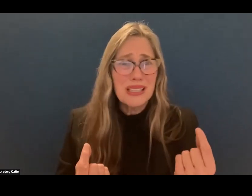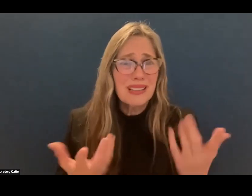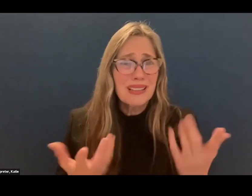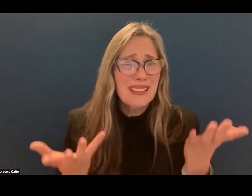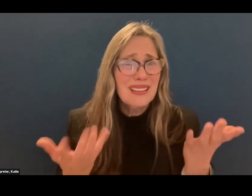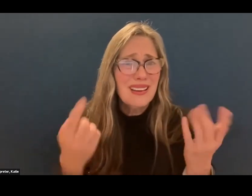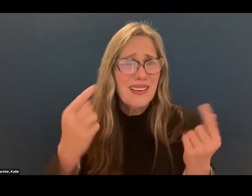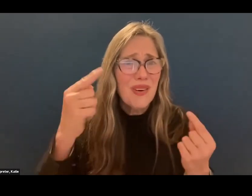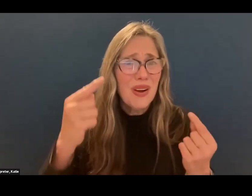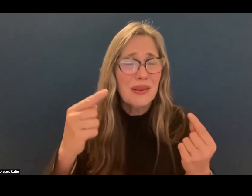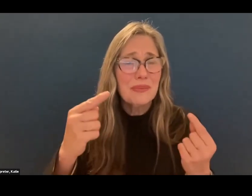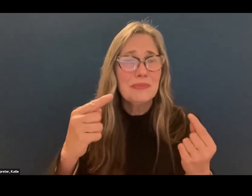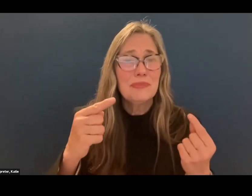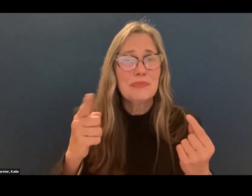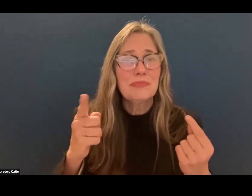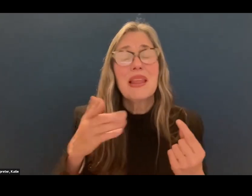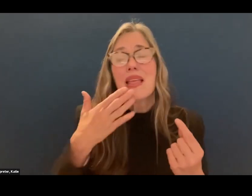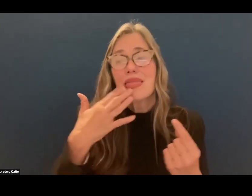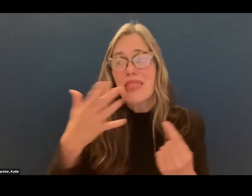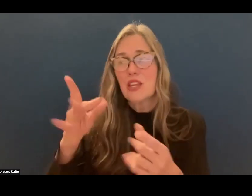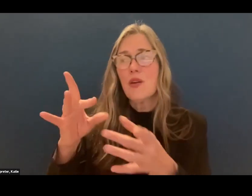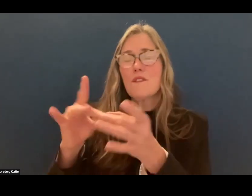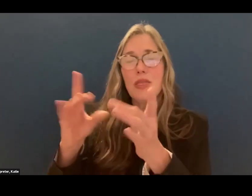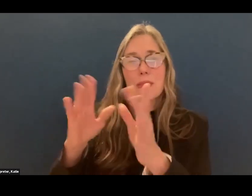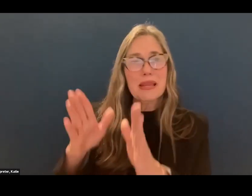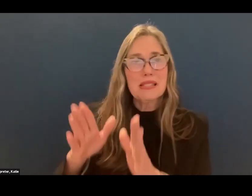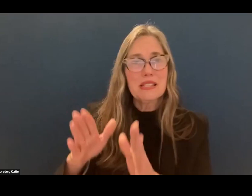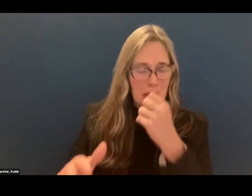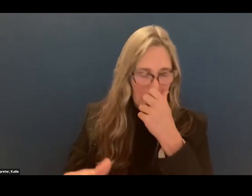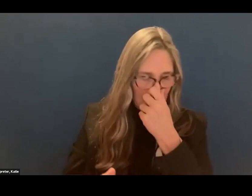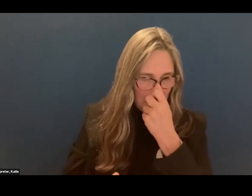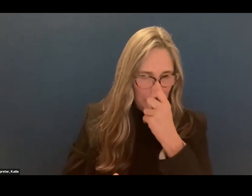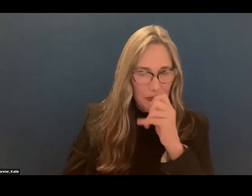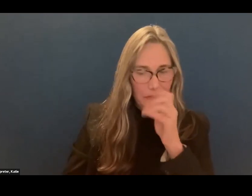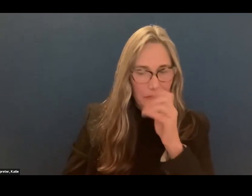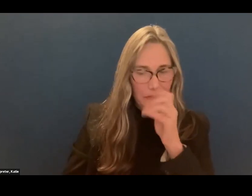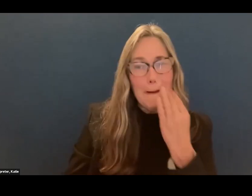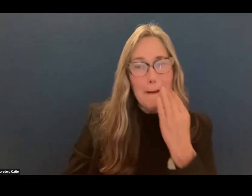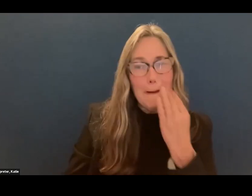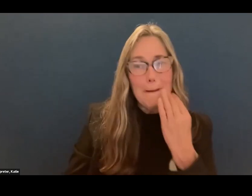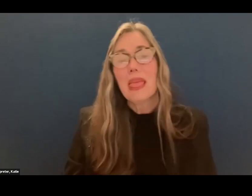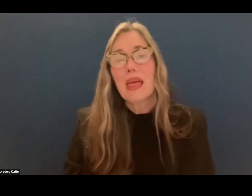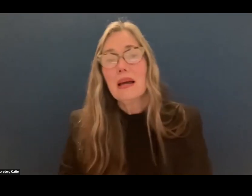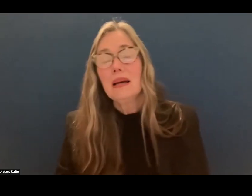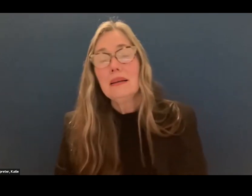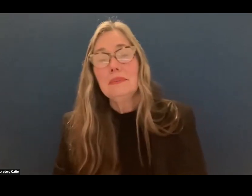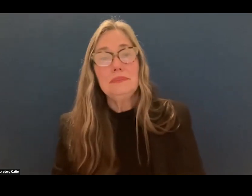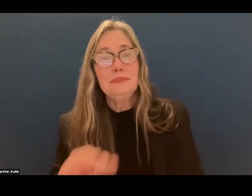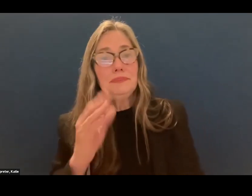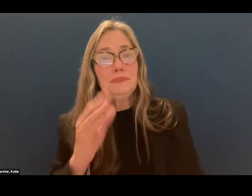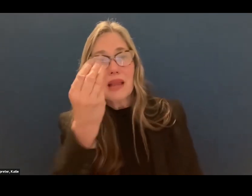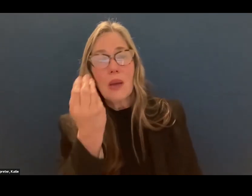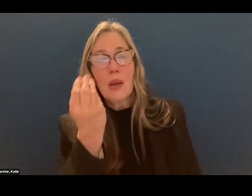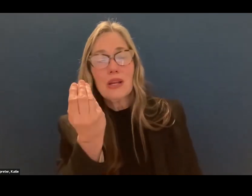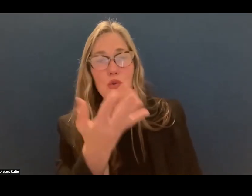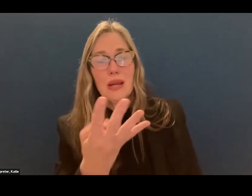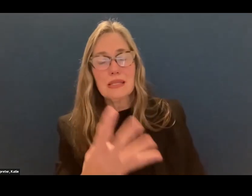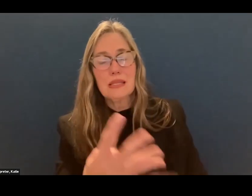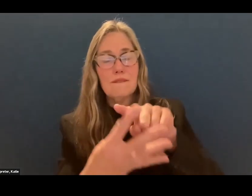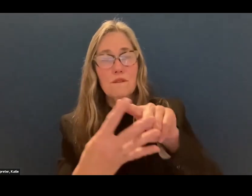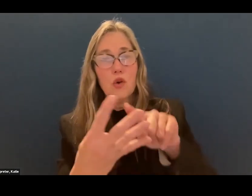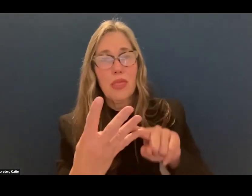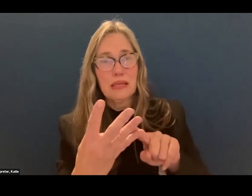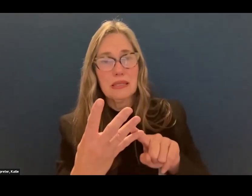So you're the messenger. If But I could, President, I do want to address 4 things,